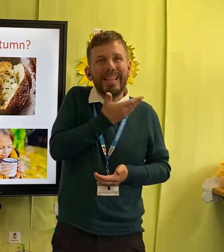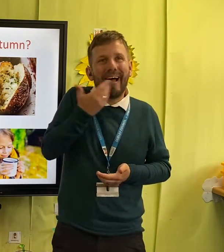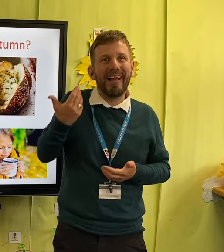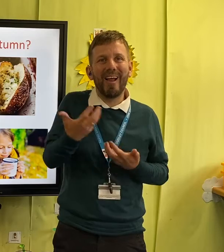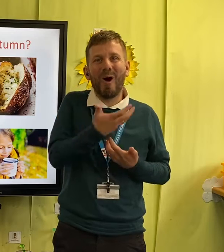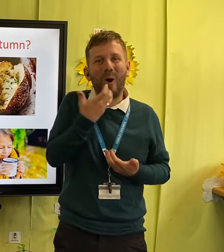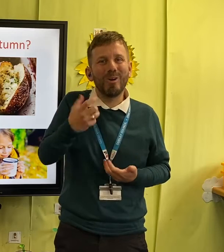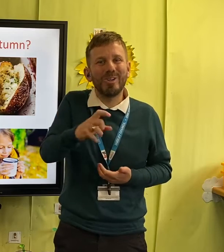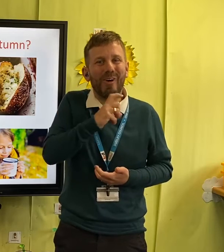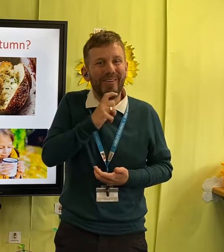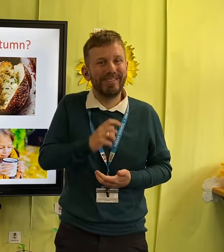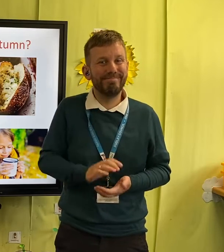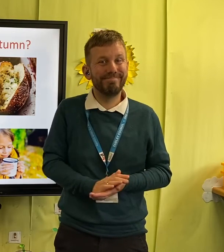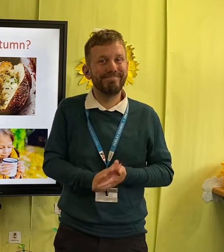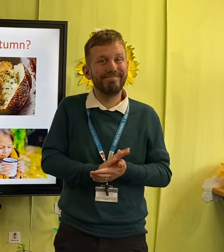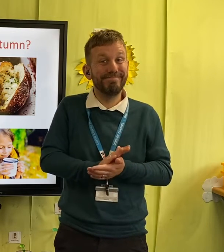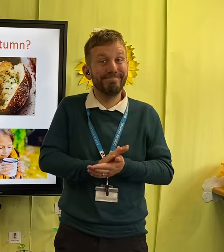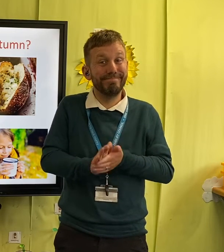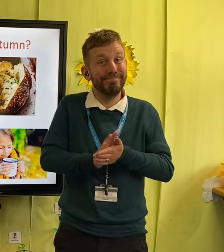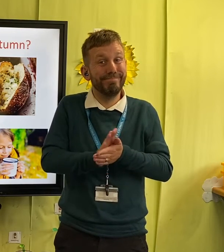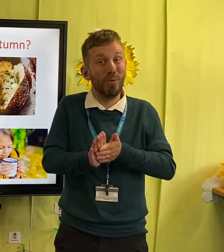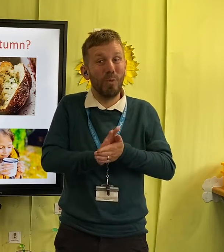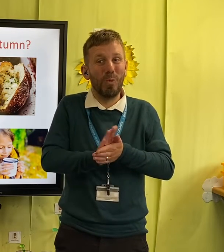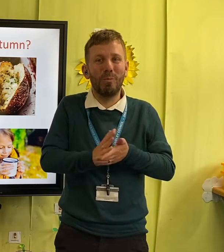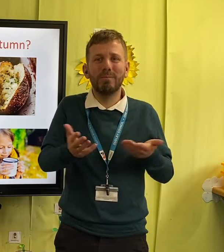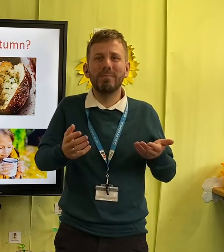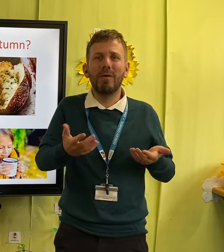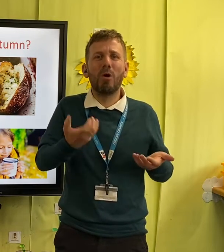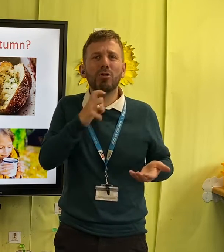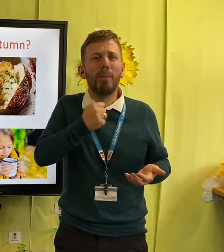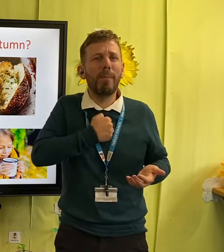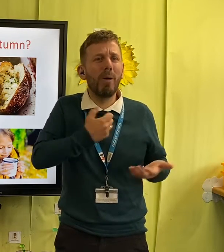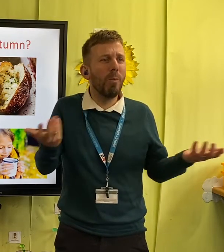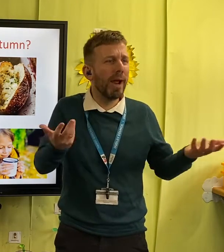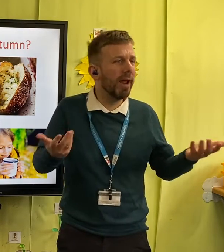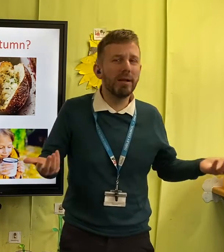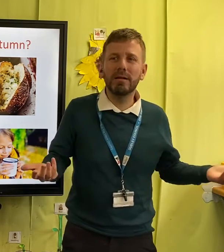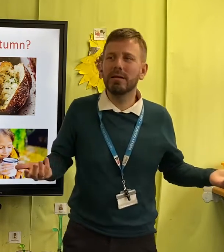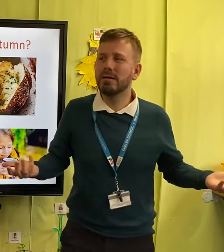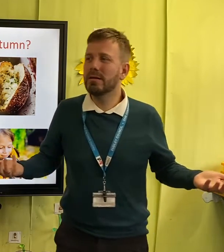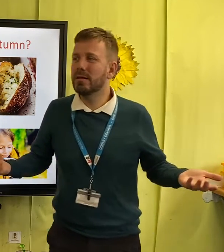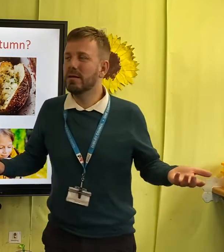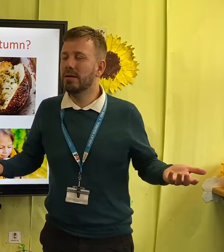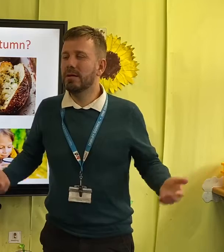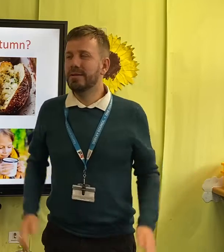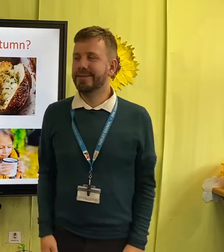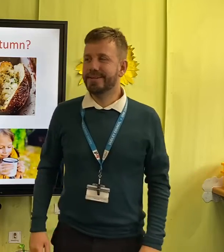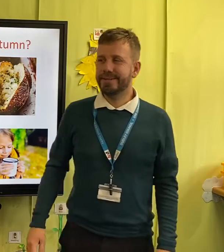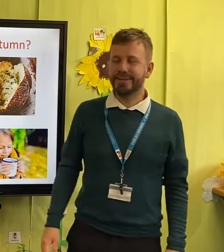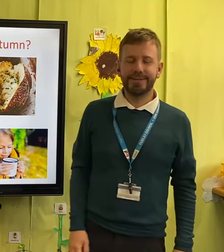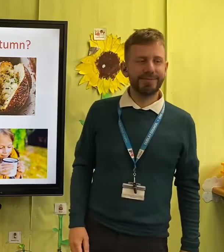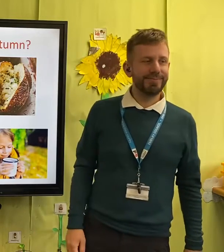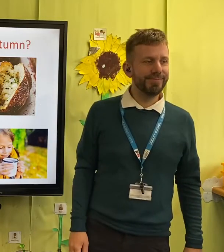or you might want to drink a nice hot chocolate. My hot chocolate's where? Oh.